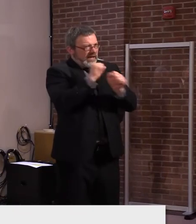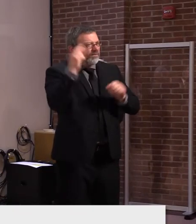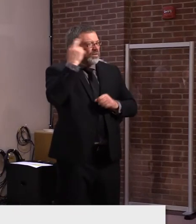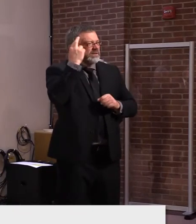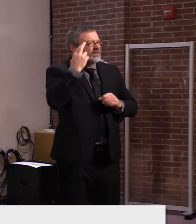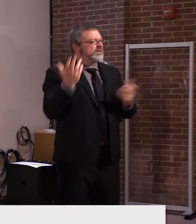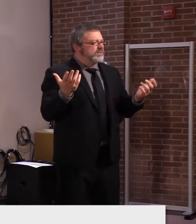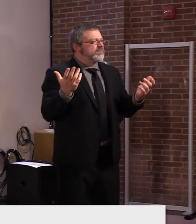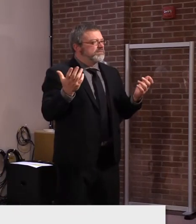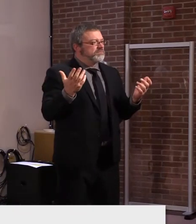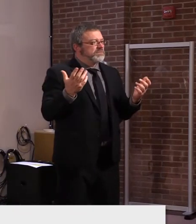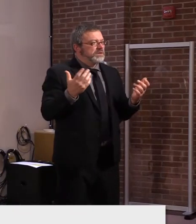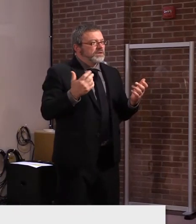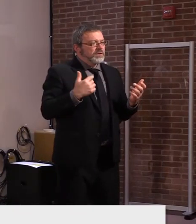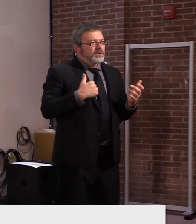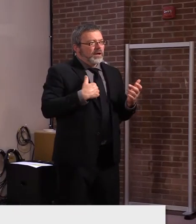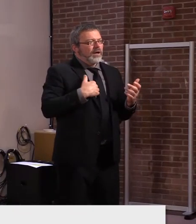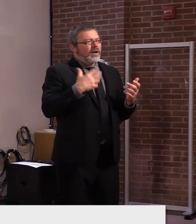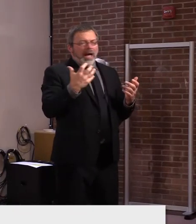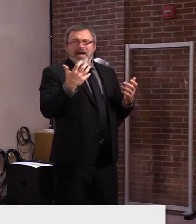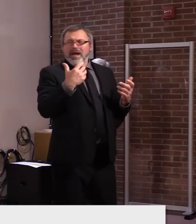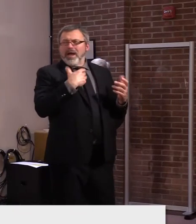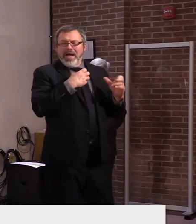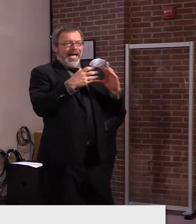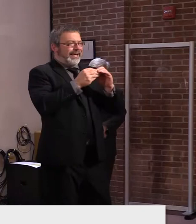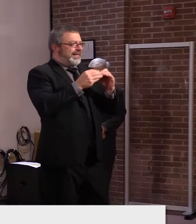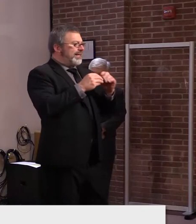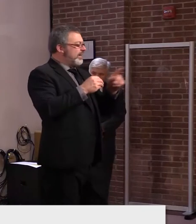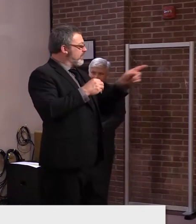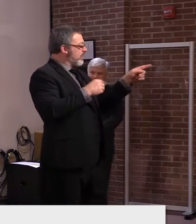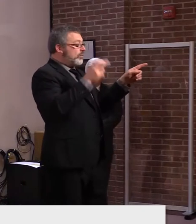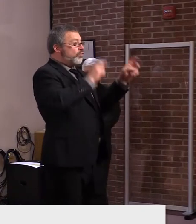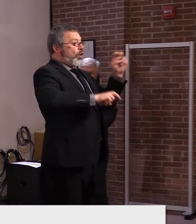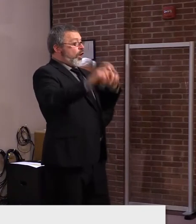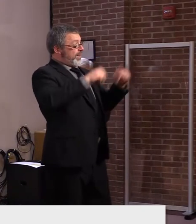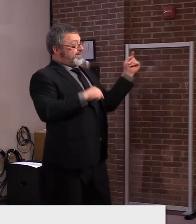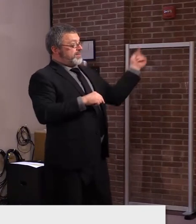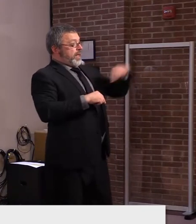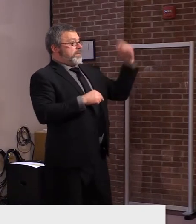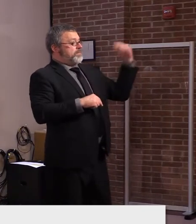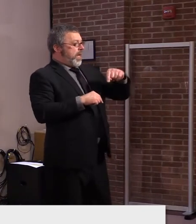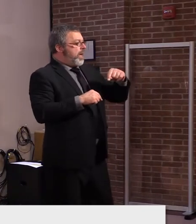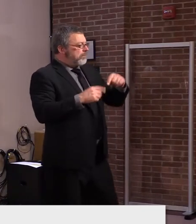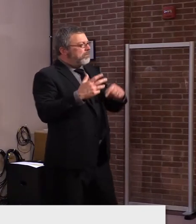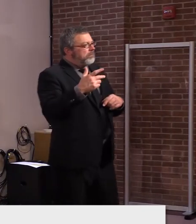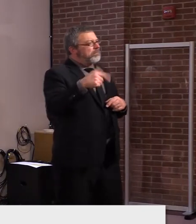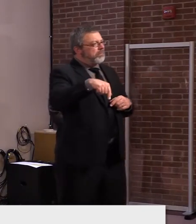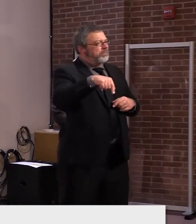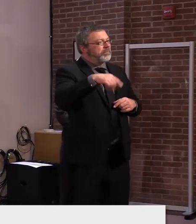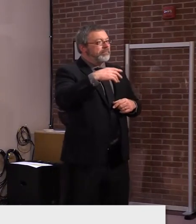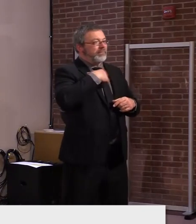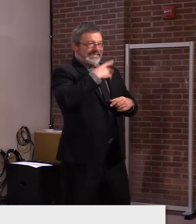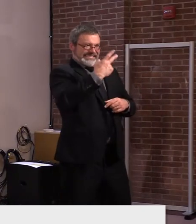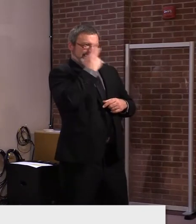of state, I do see the epi reports every night. And what I have seen trending at times